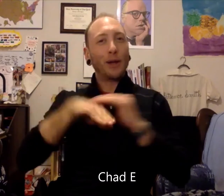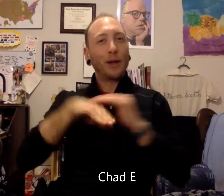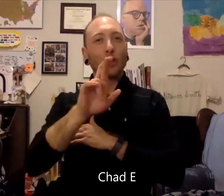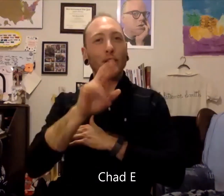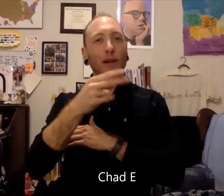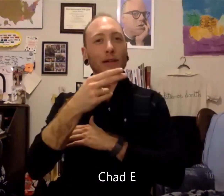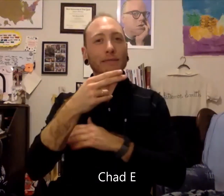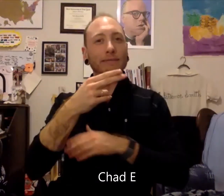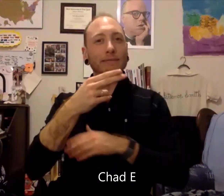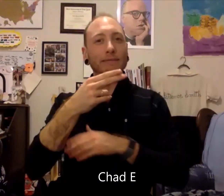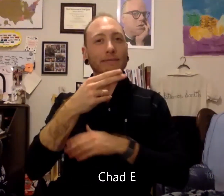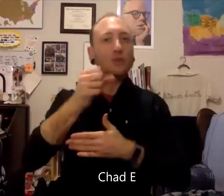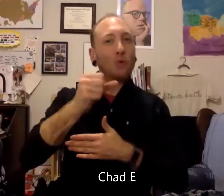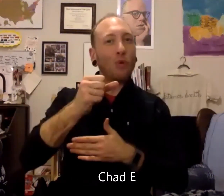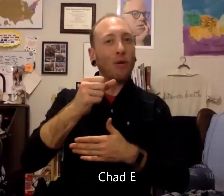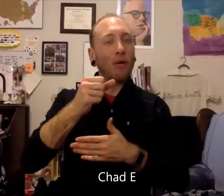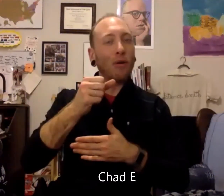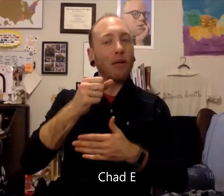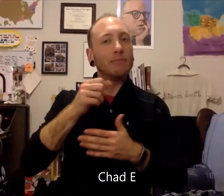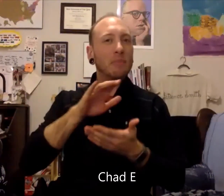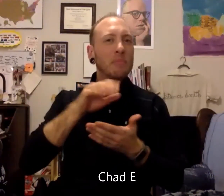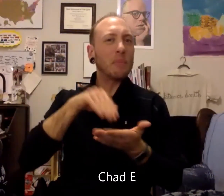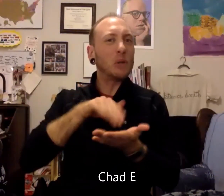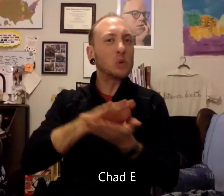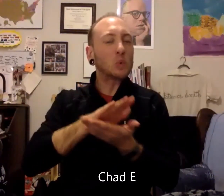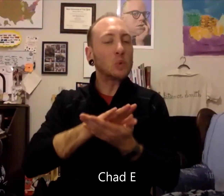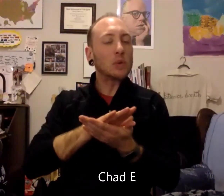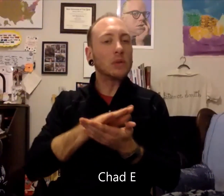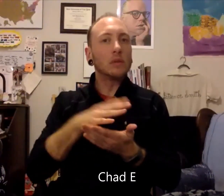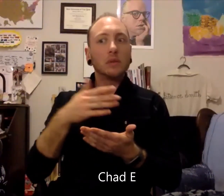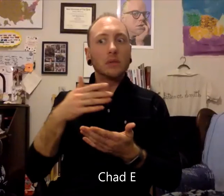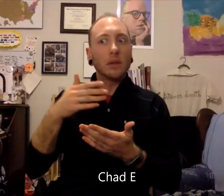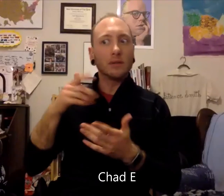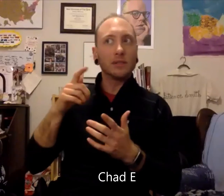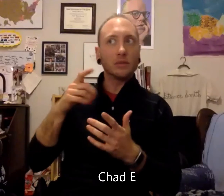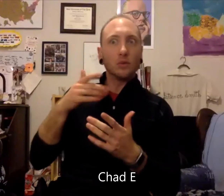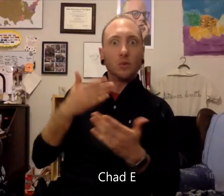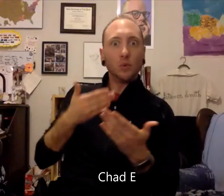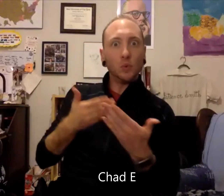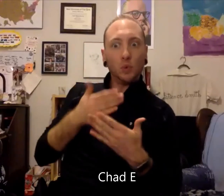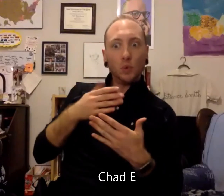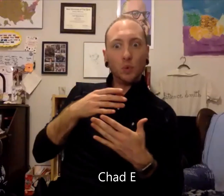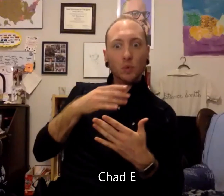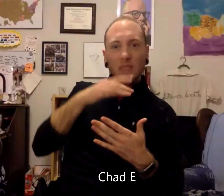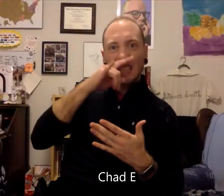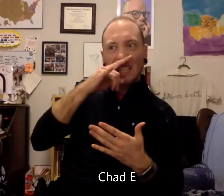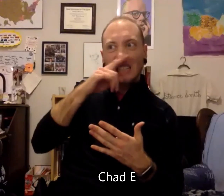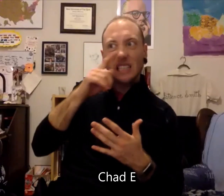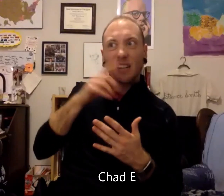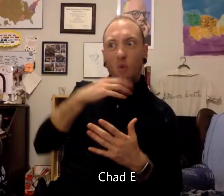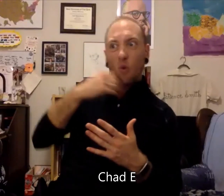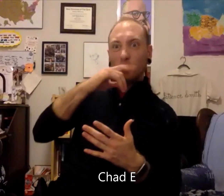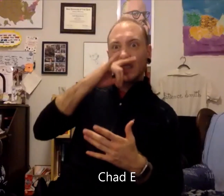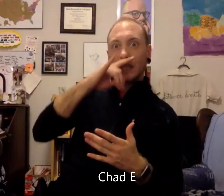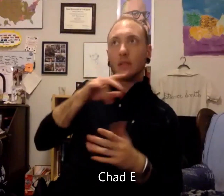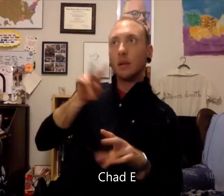different experience, as new kids, older kids, bigger kids, and all of a sudden, I kind of started feeling a